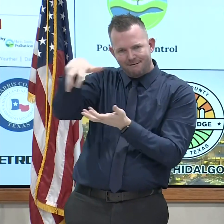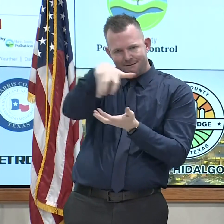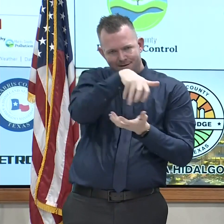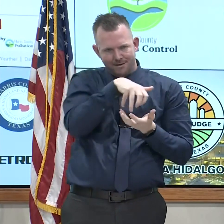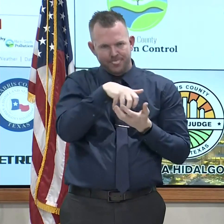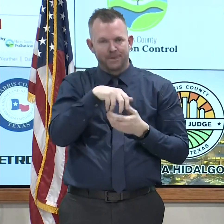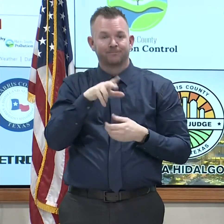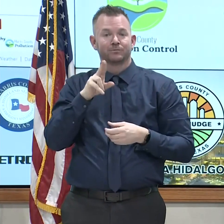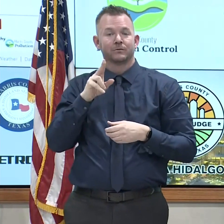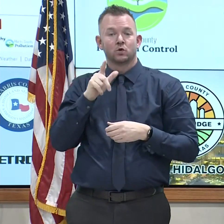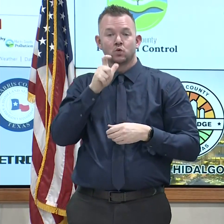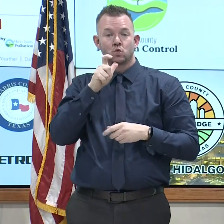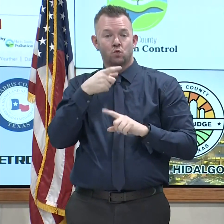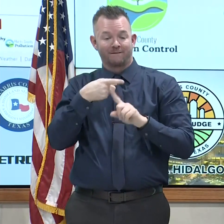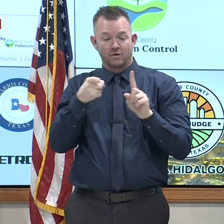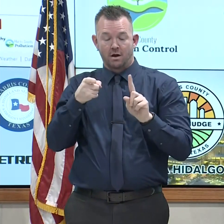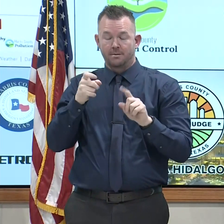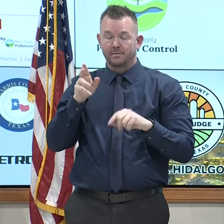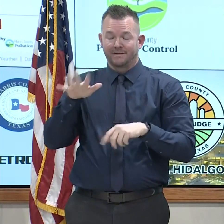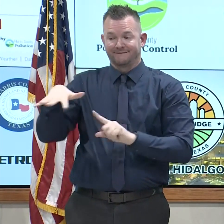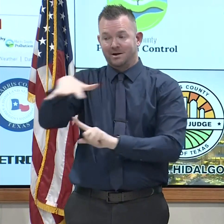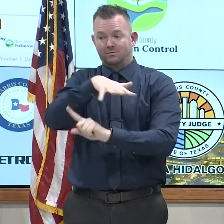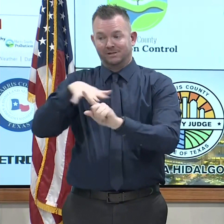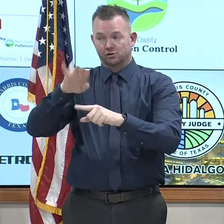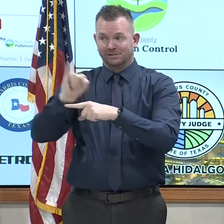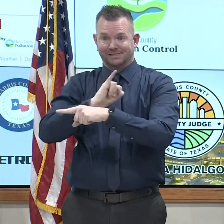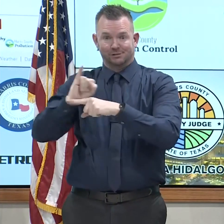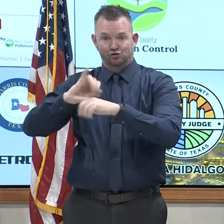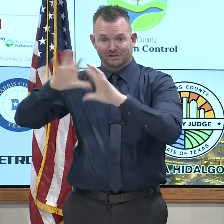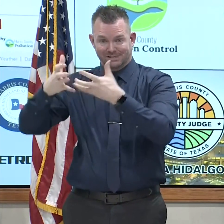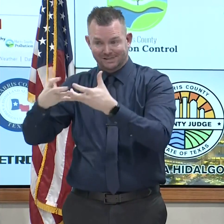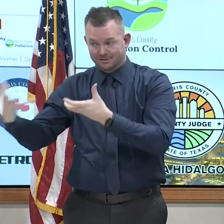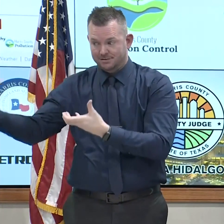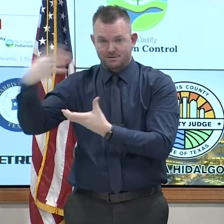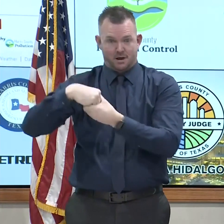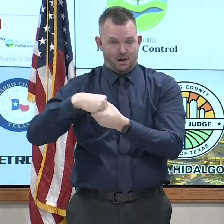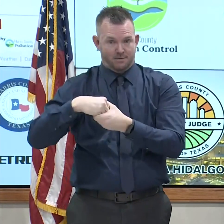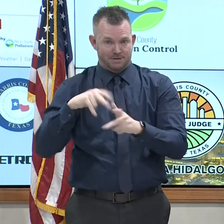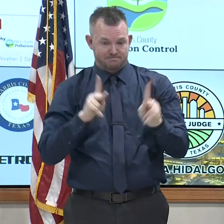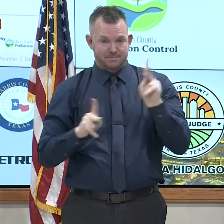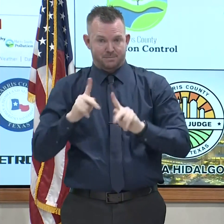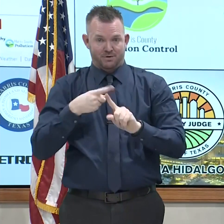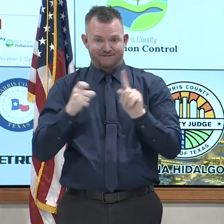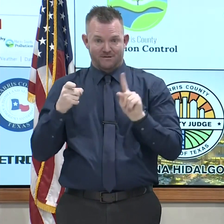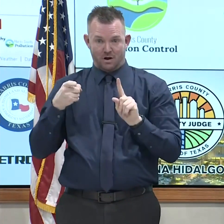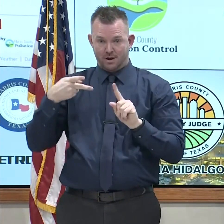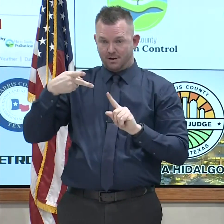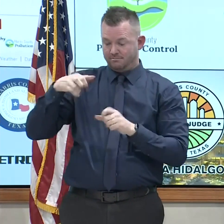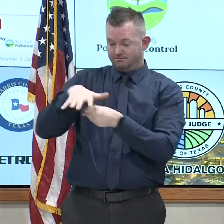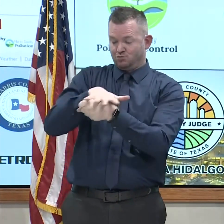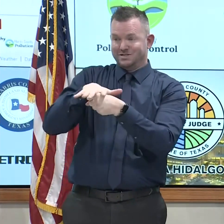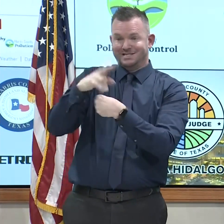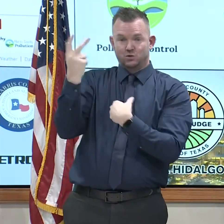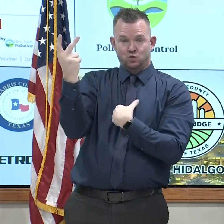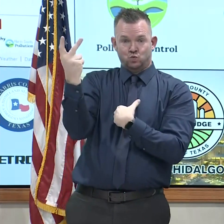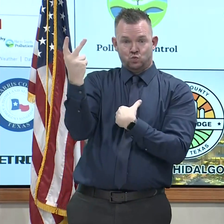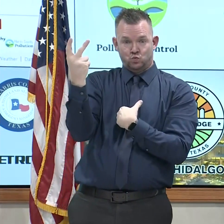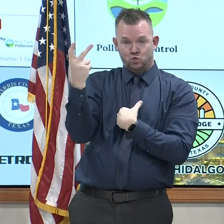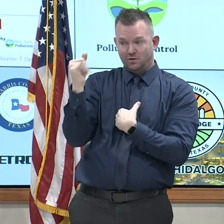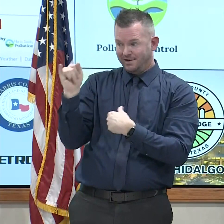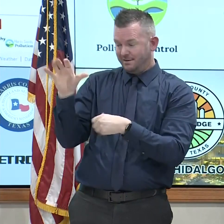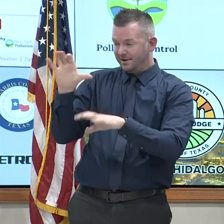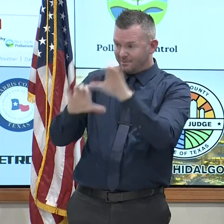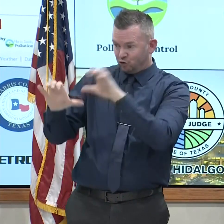representatives from the petrochemical industry, all with the same goal of finding a way to provide